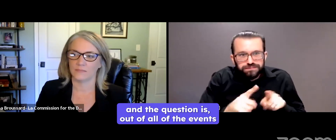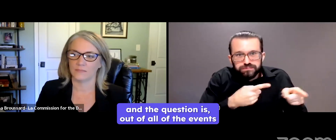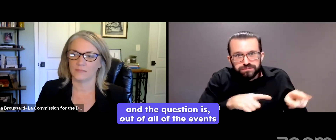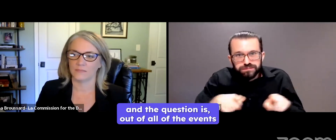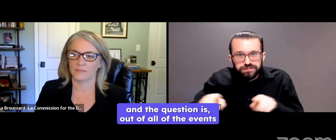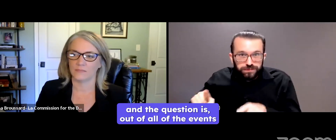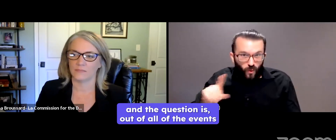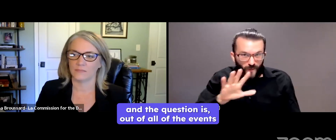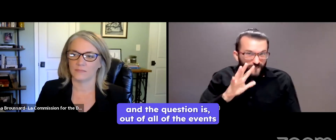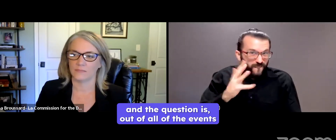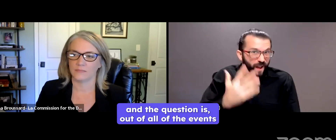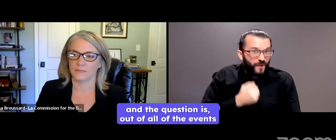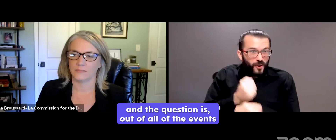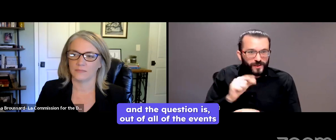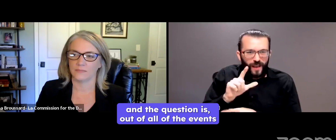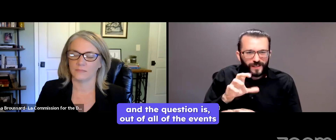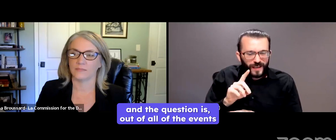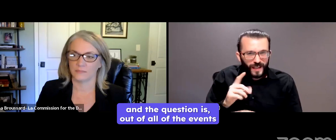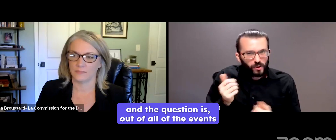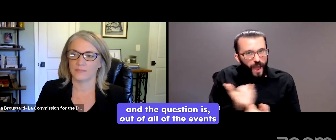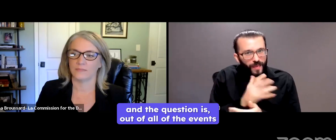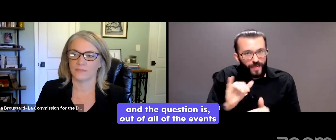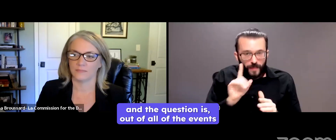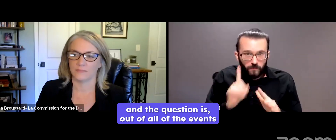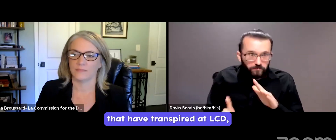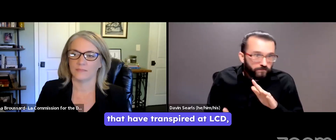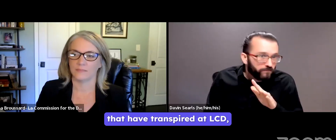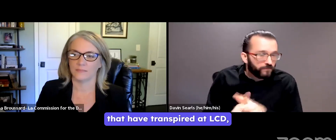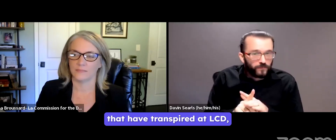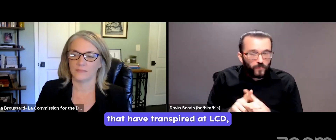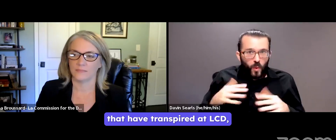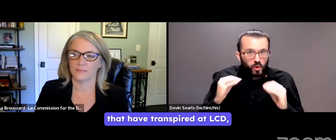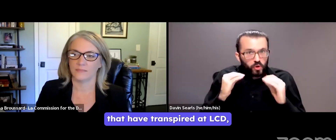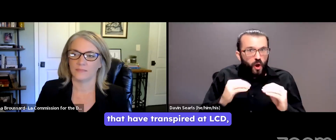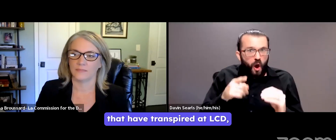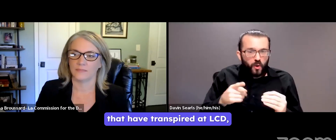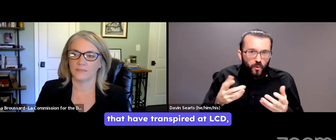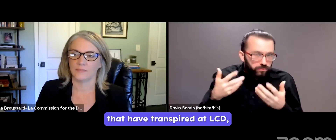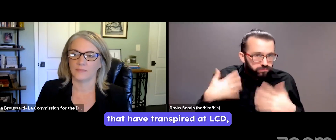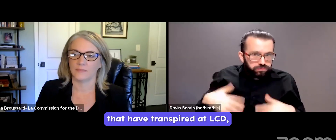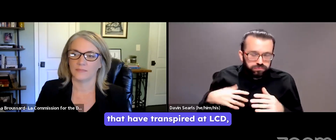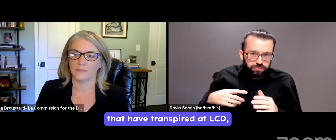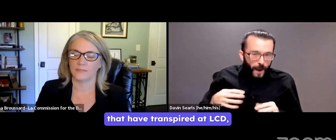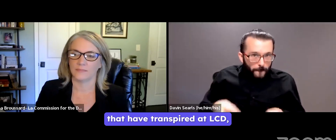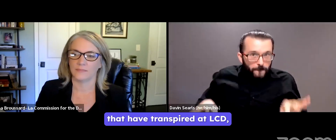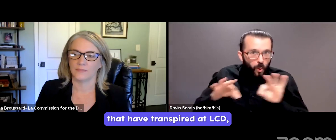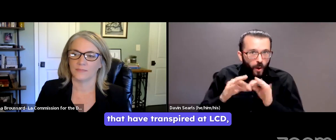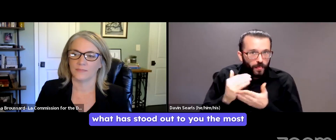question is, out of all of the events that have transpired at LCD,